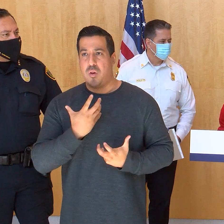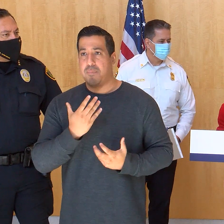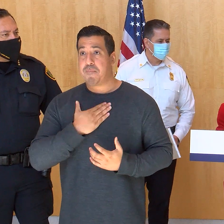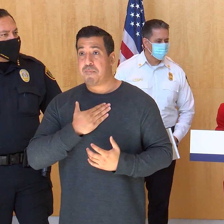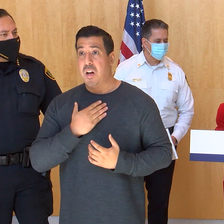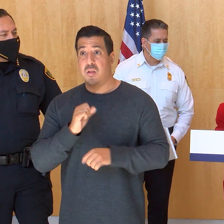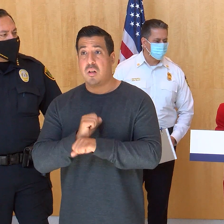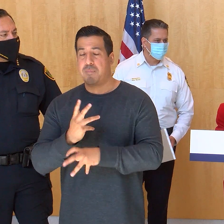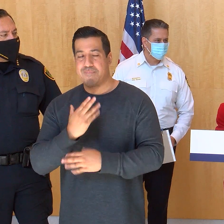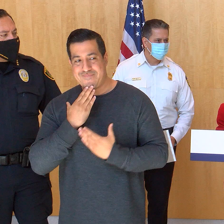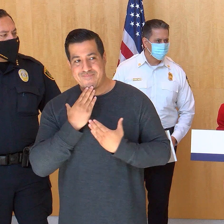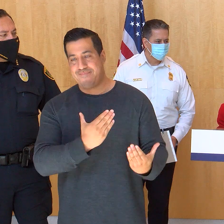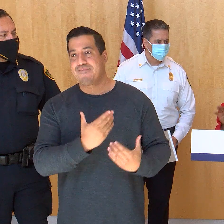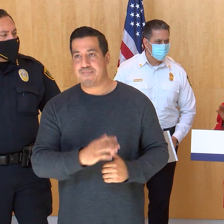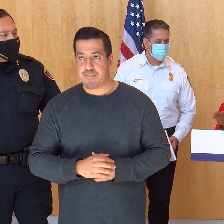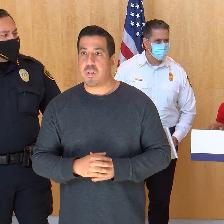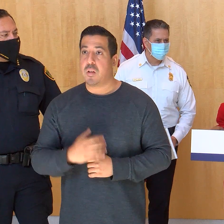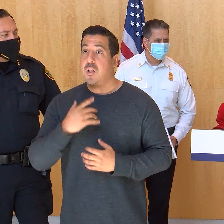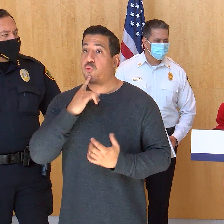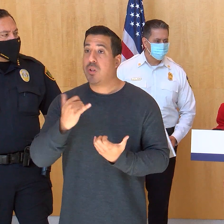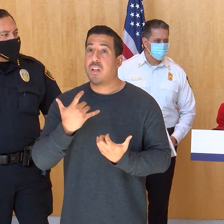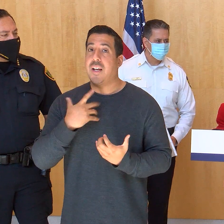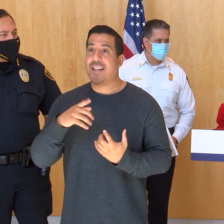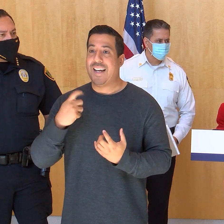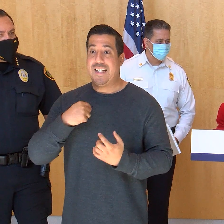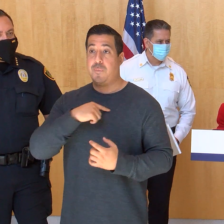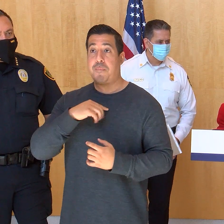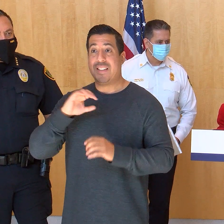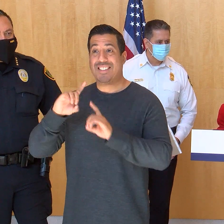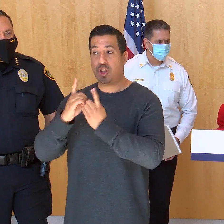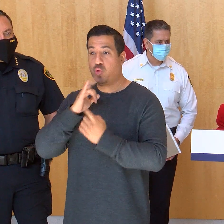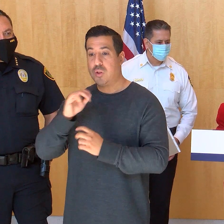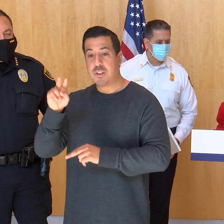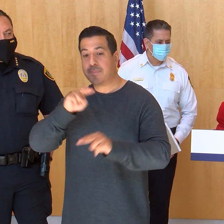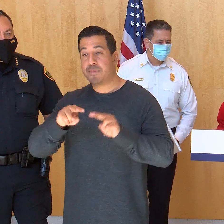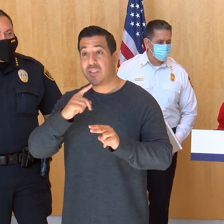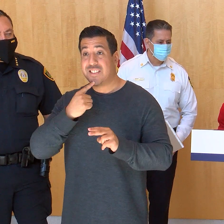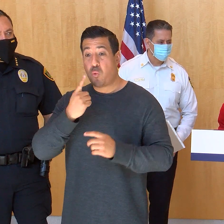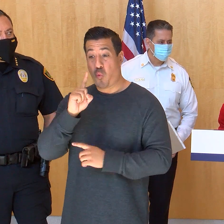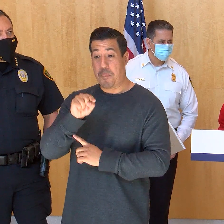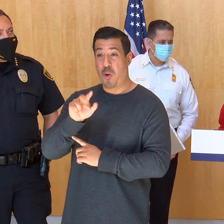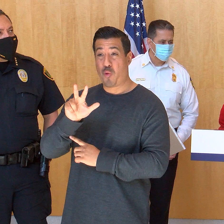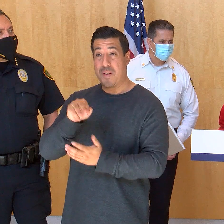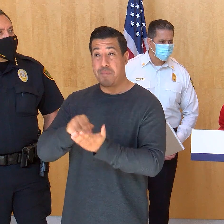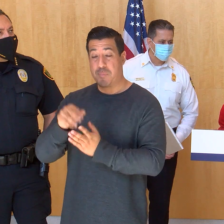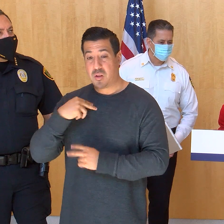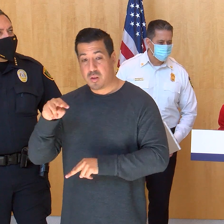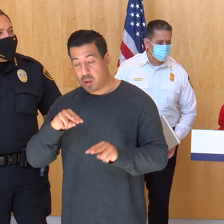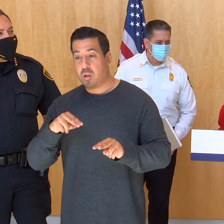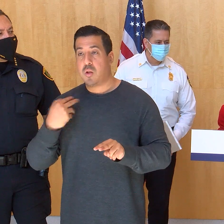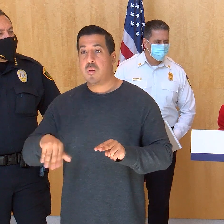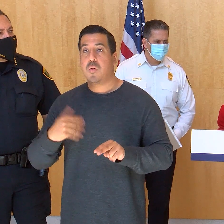you. My district happens to lay on top of the city, and so we say 1.3 million.